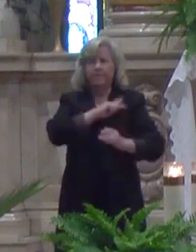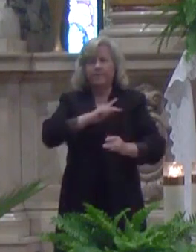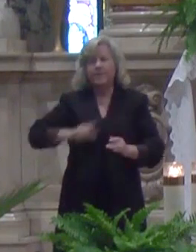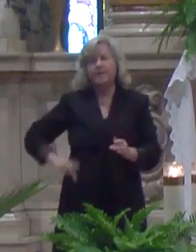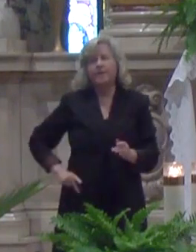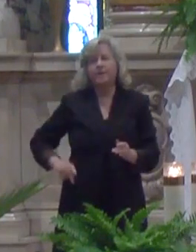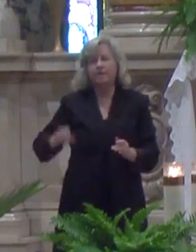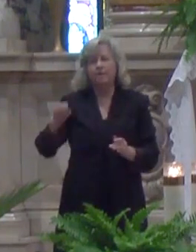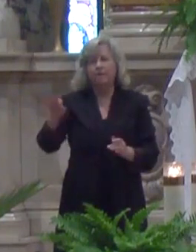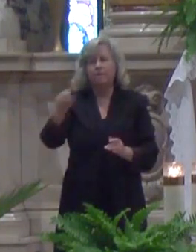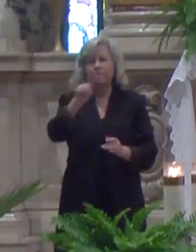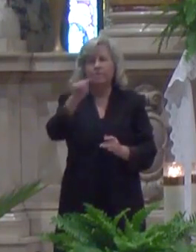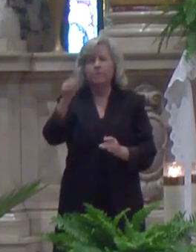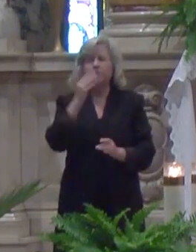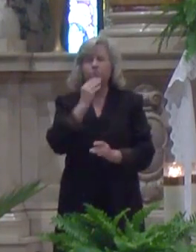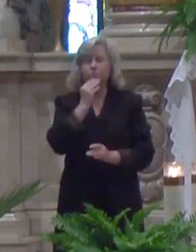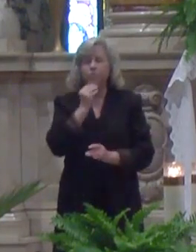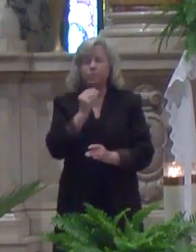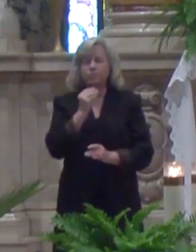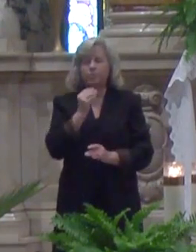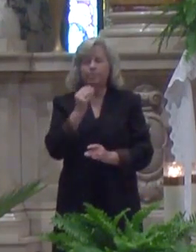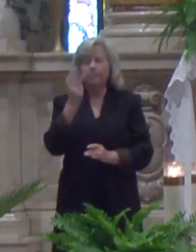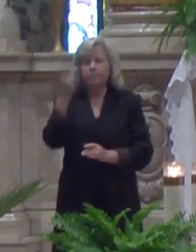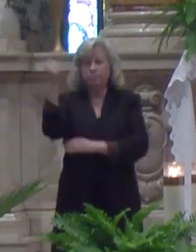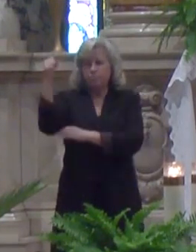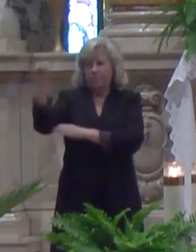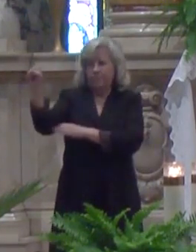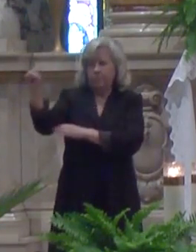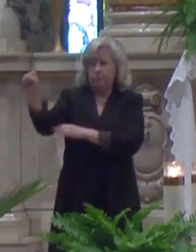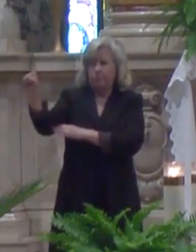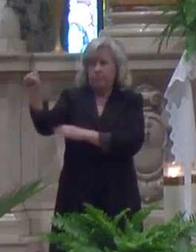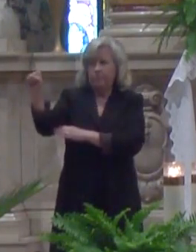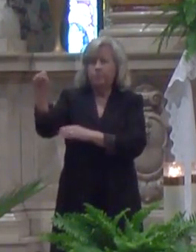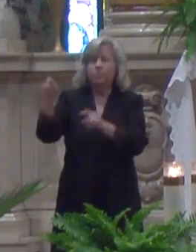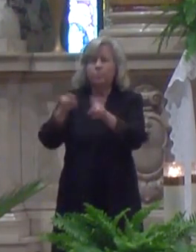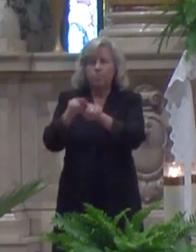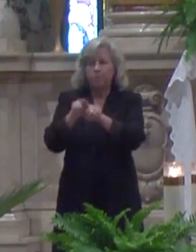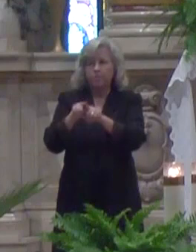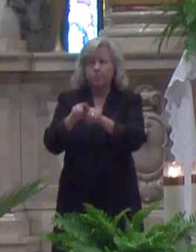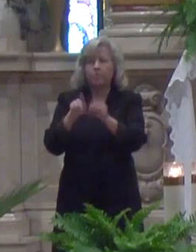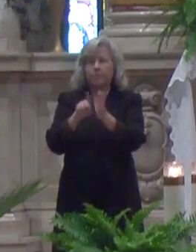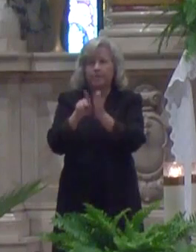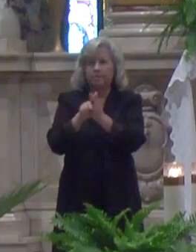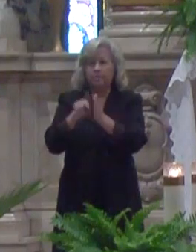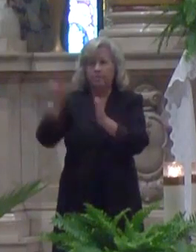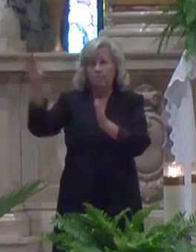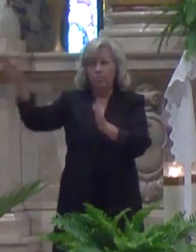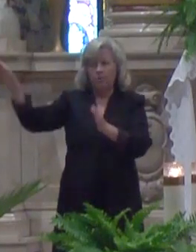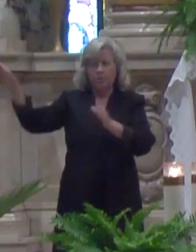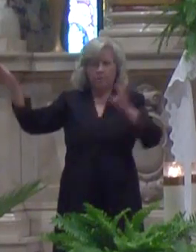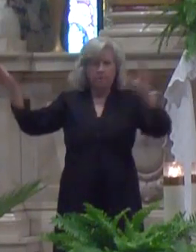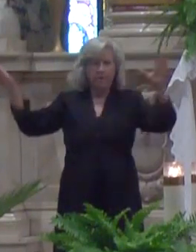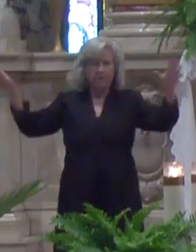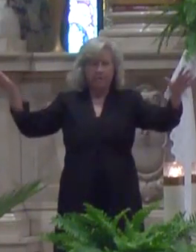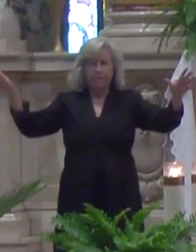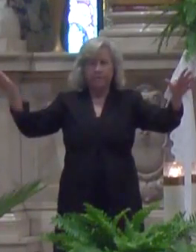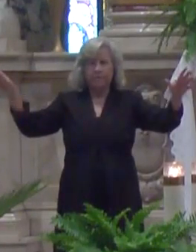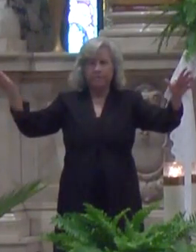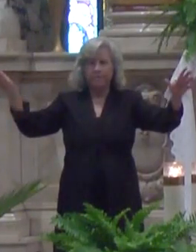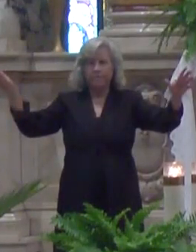the Jews." Two revolutionaries were crucified with him, one on his right and the other on his